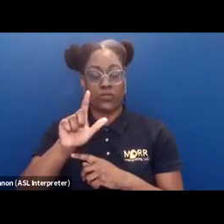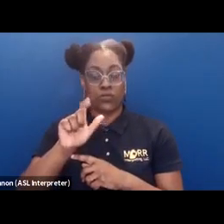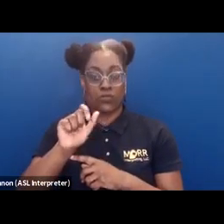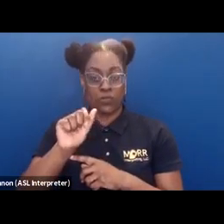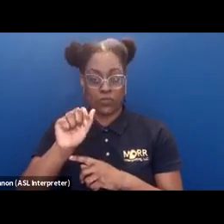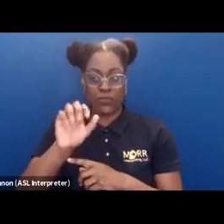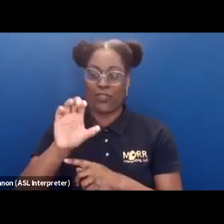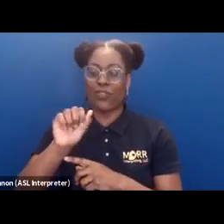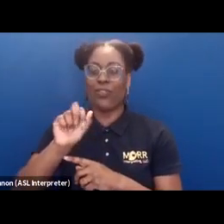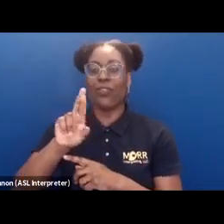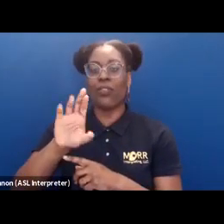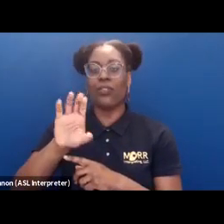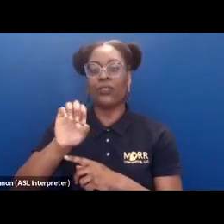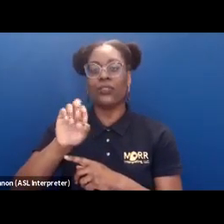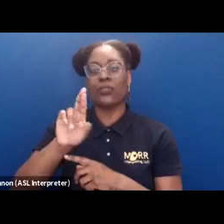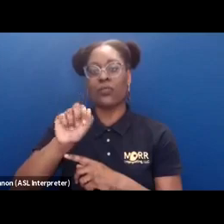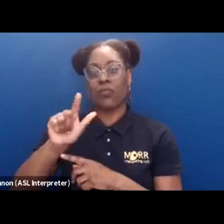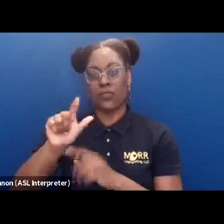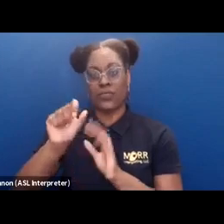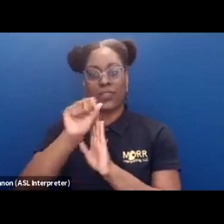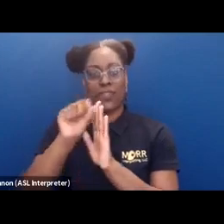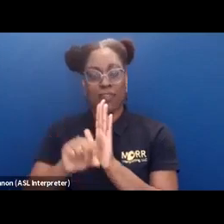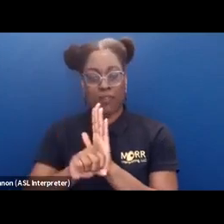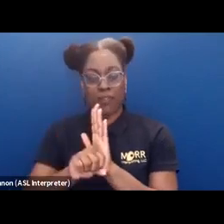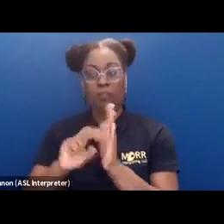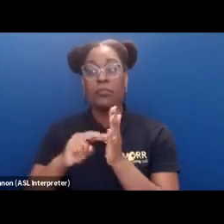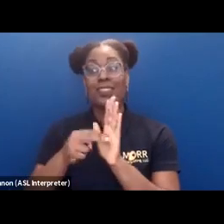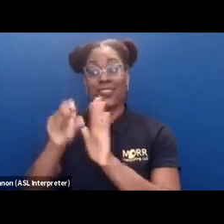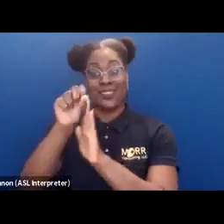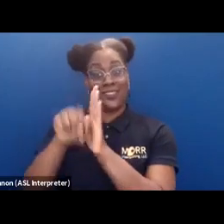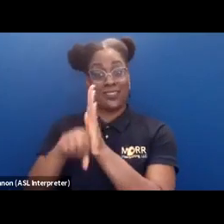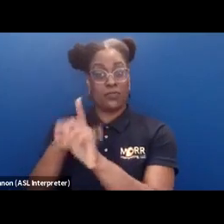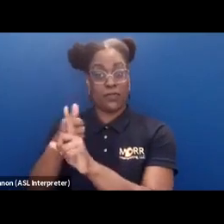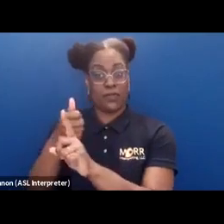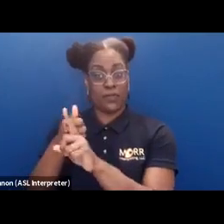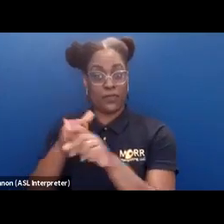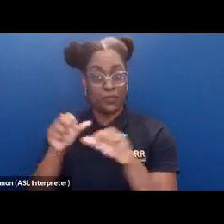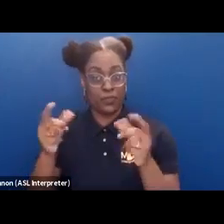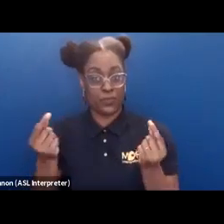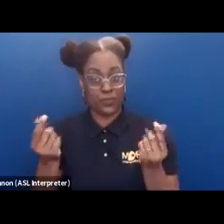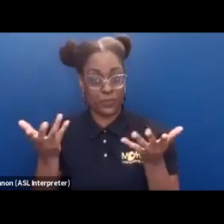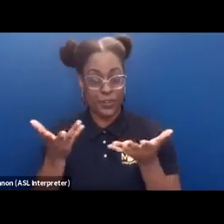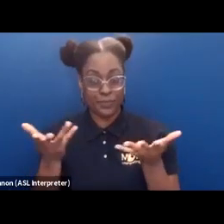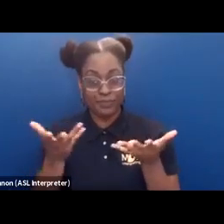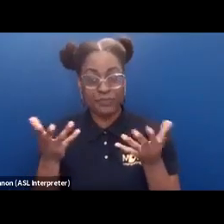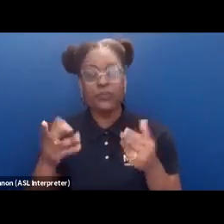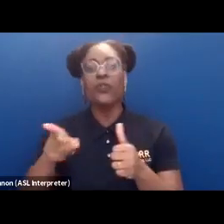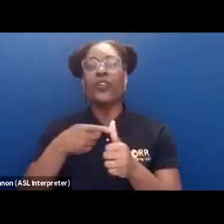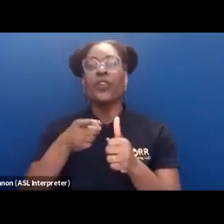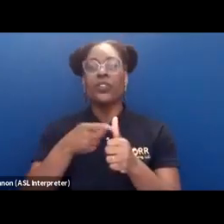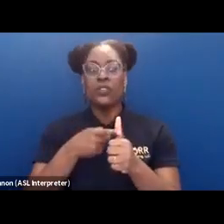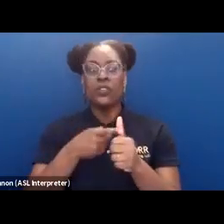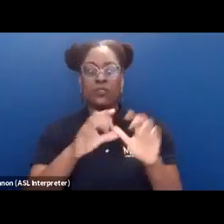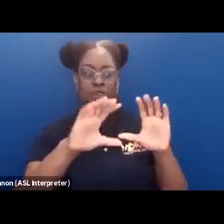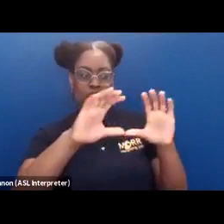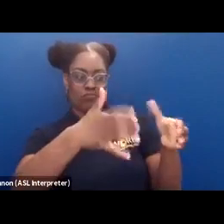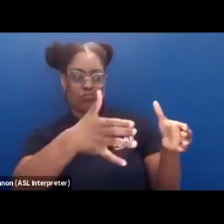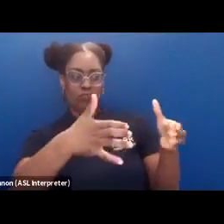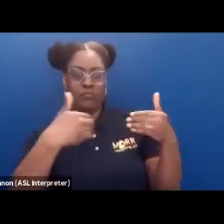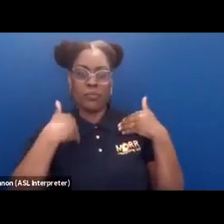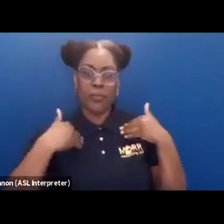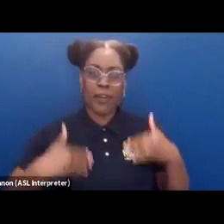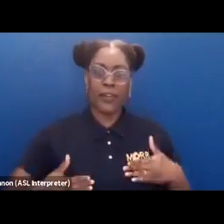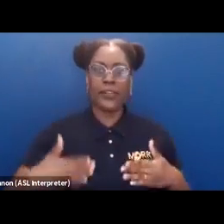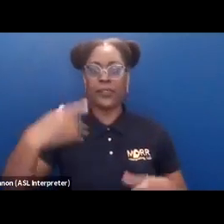because I'm saying that the way the state does it is it first criminalizes these body